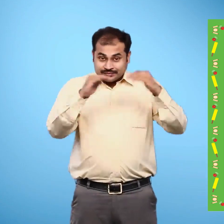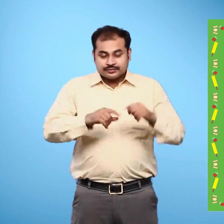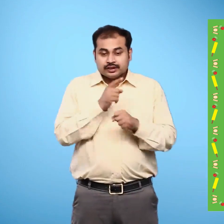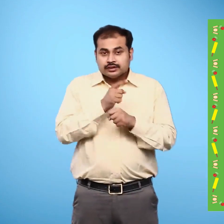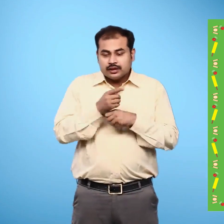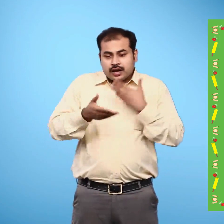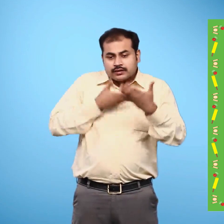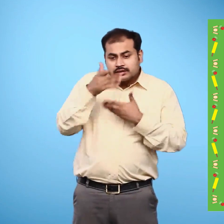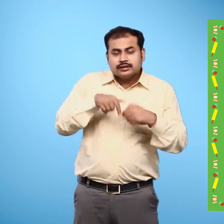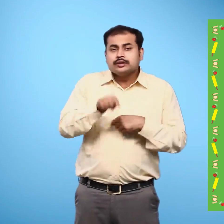Footnote: